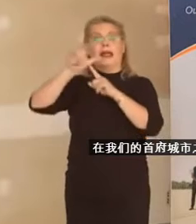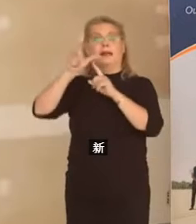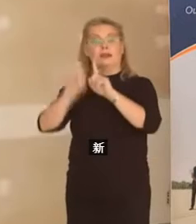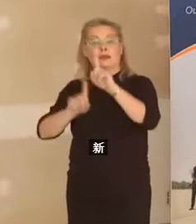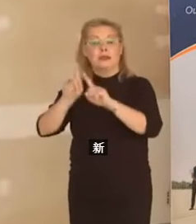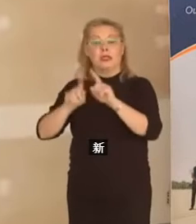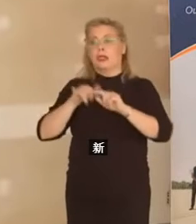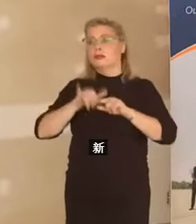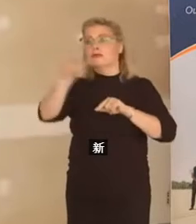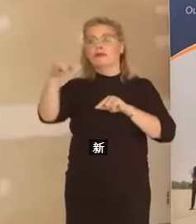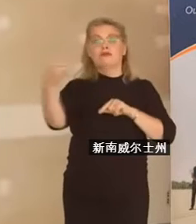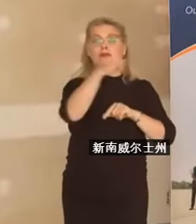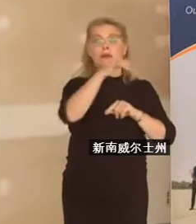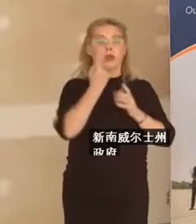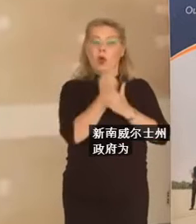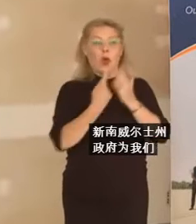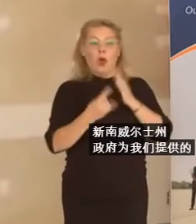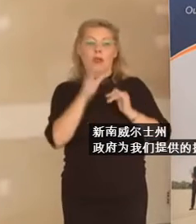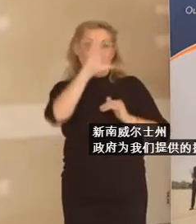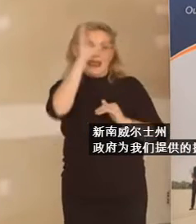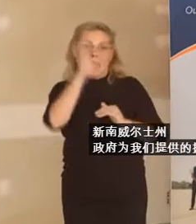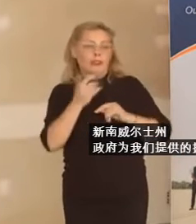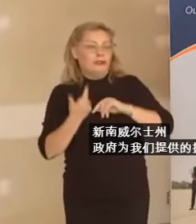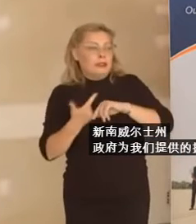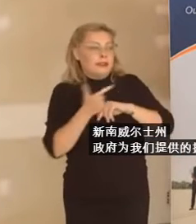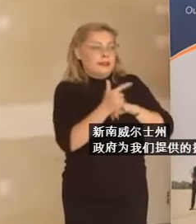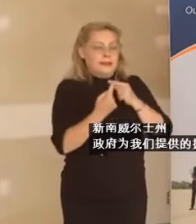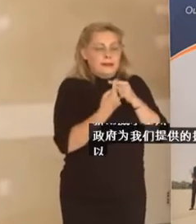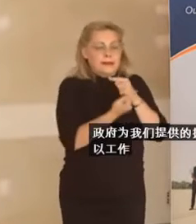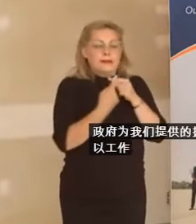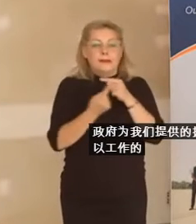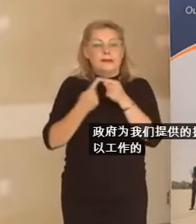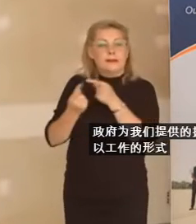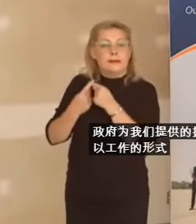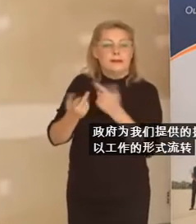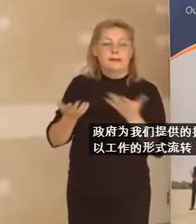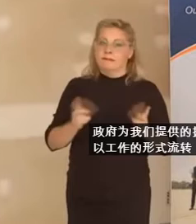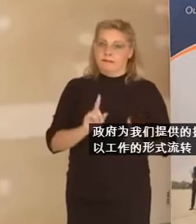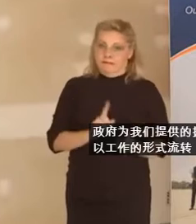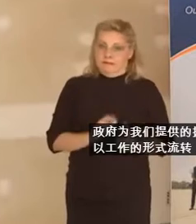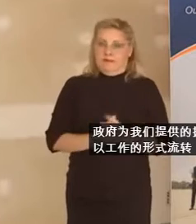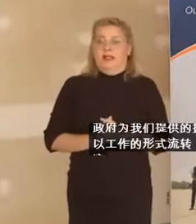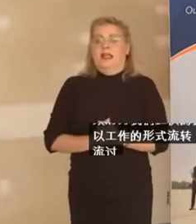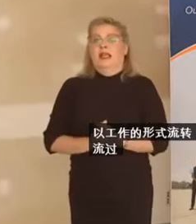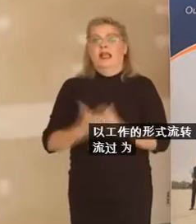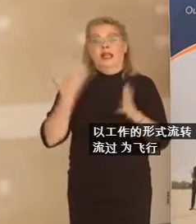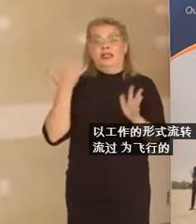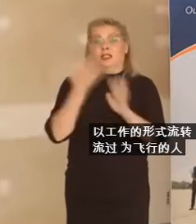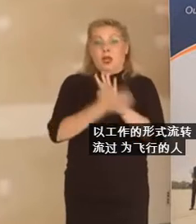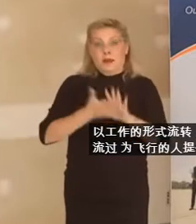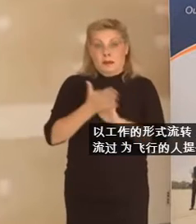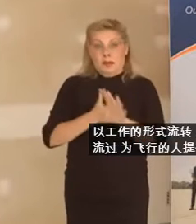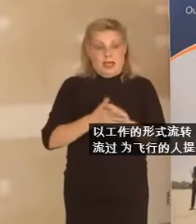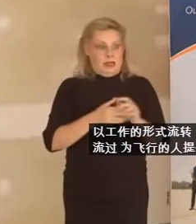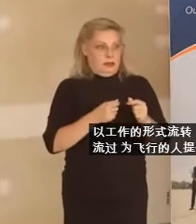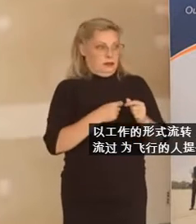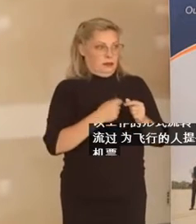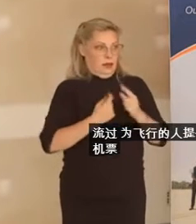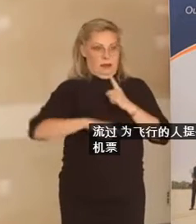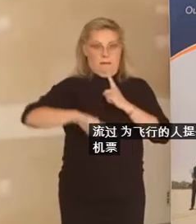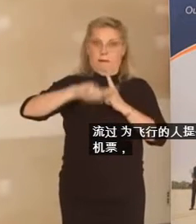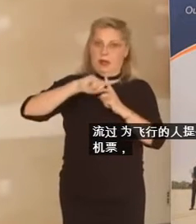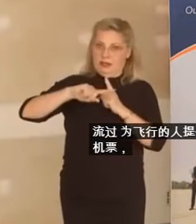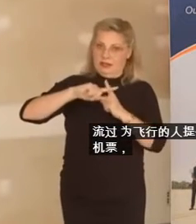flow from the assistance that the New South Wales Government is giving us just doesn't flow through in the form of jobs. It also flows through in the form of